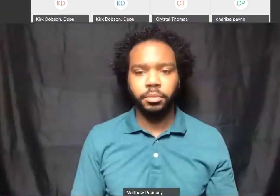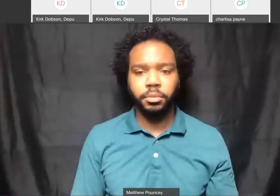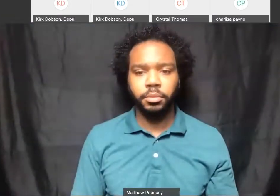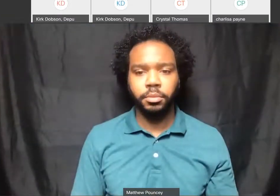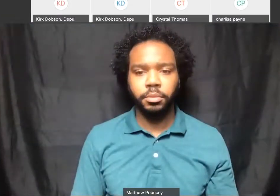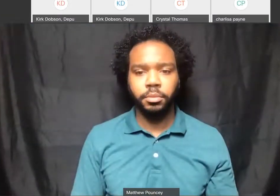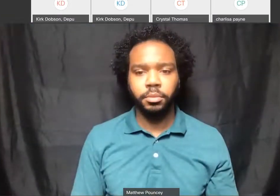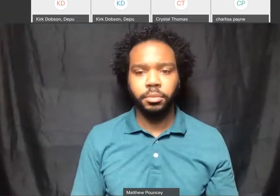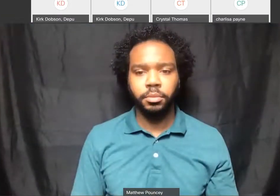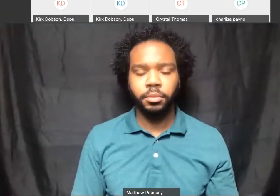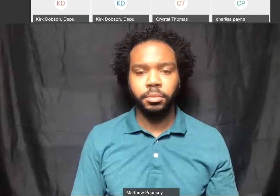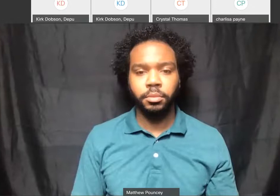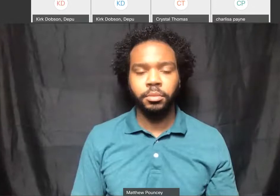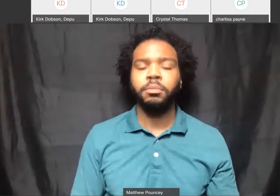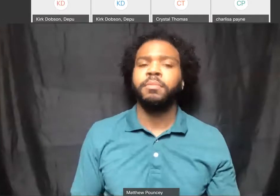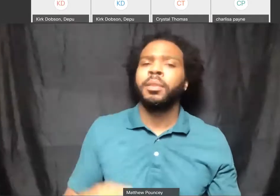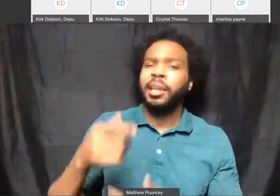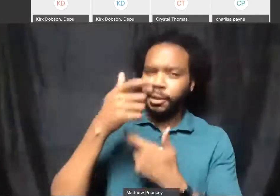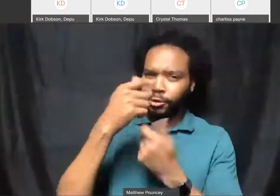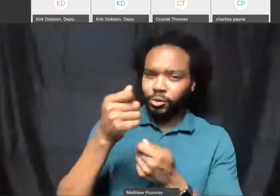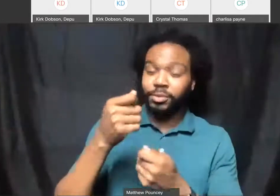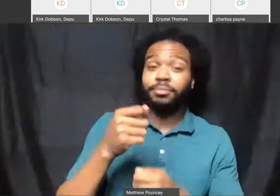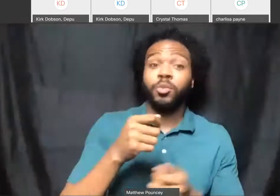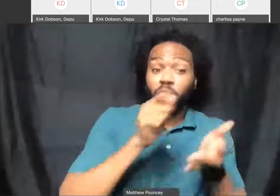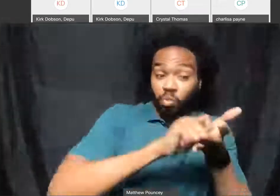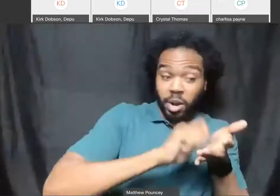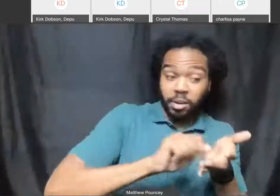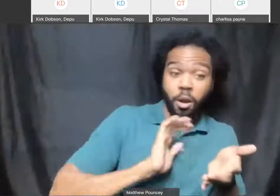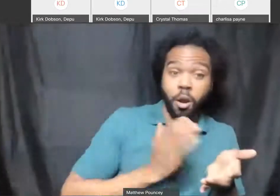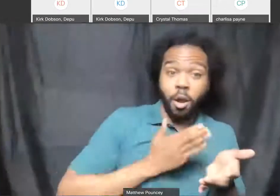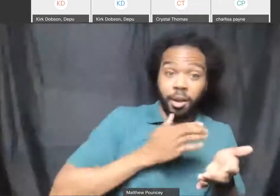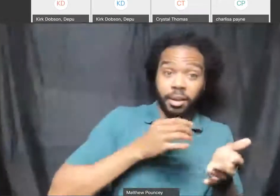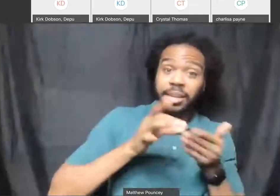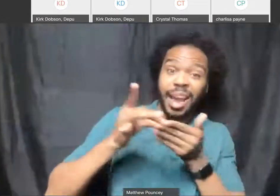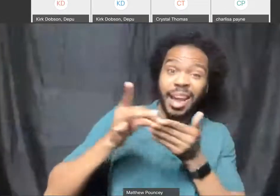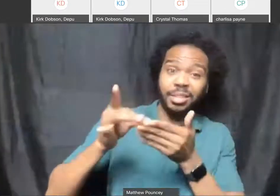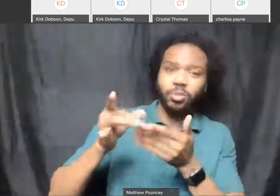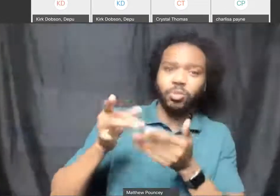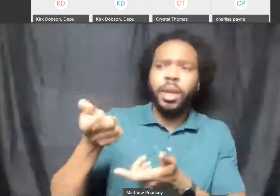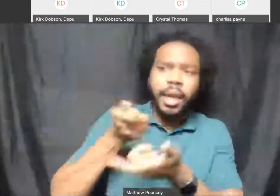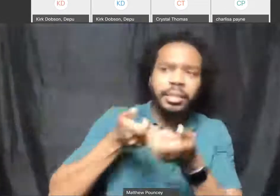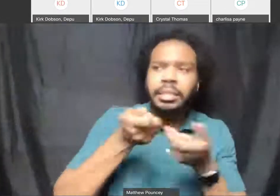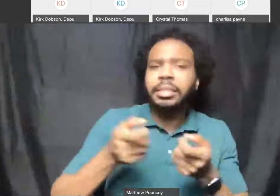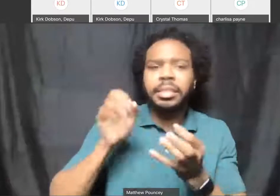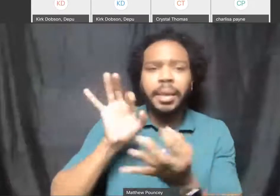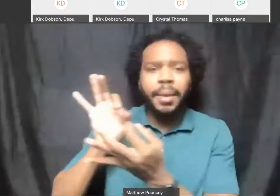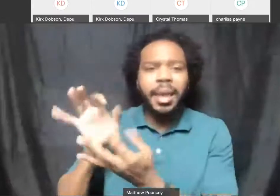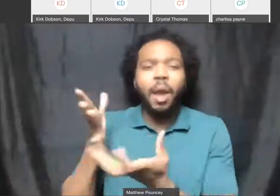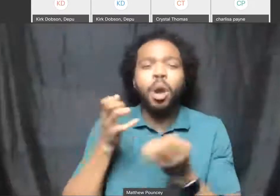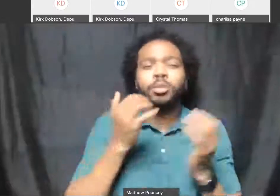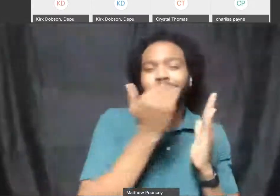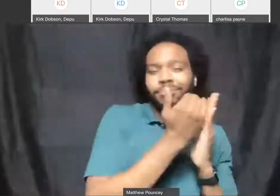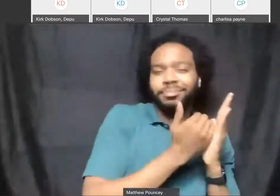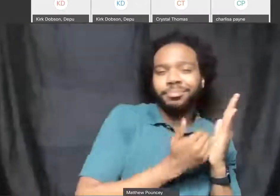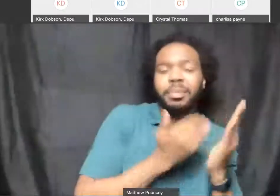It was interesting, in drafting the guidance, we've asked for input from various people, and I just want to walk through some of the kinds